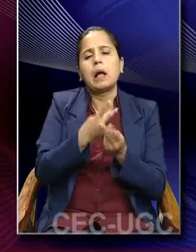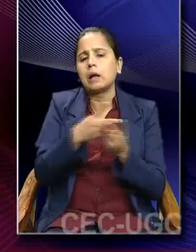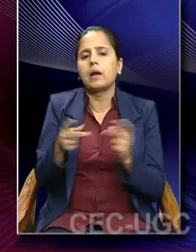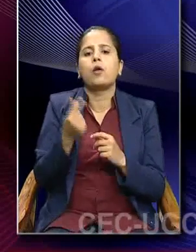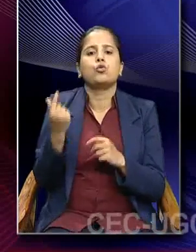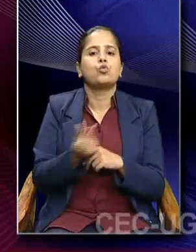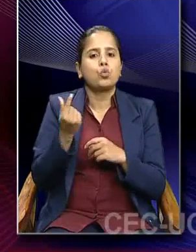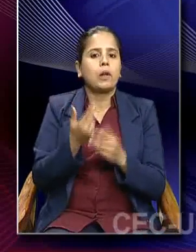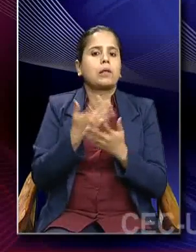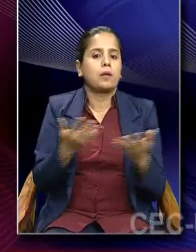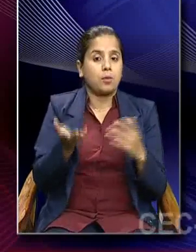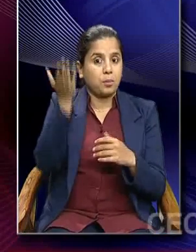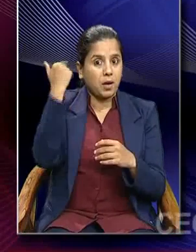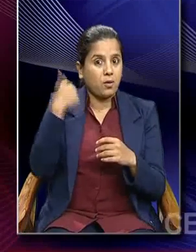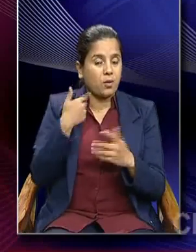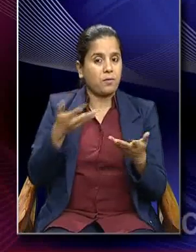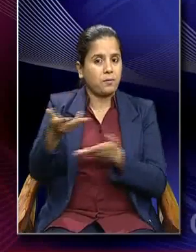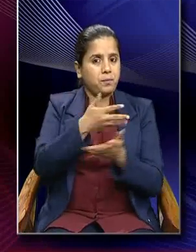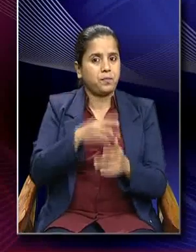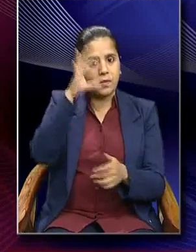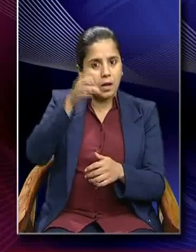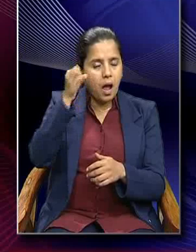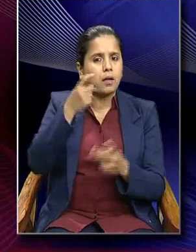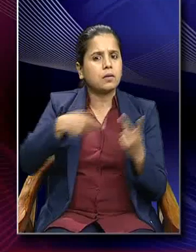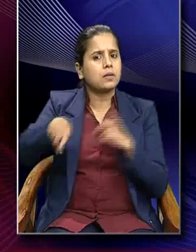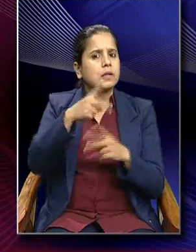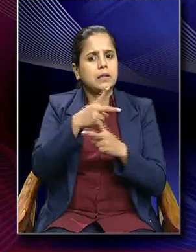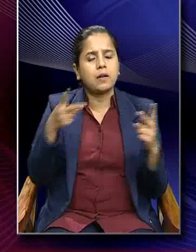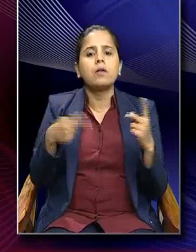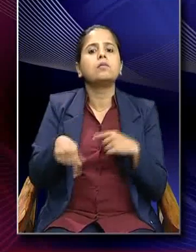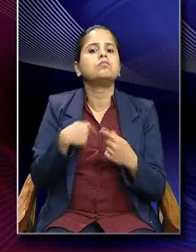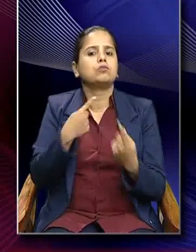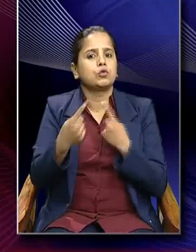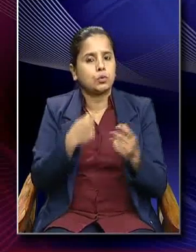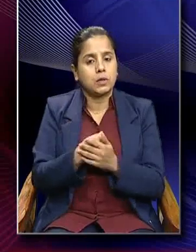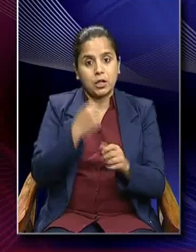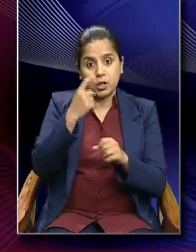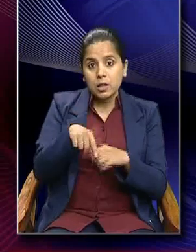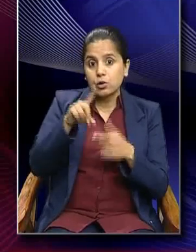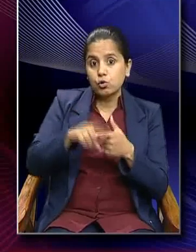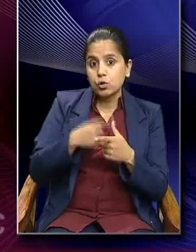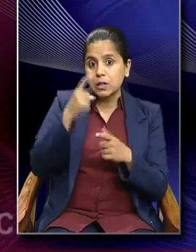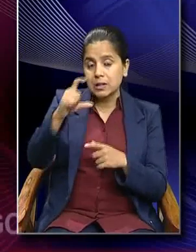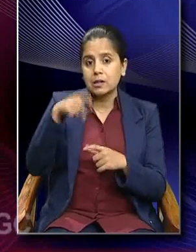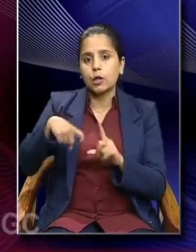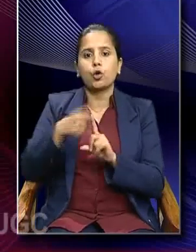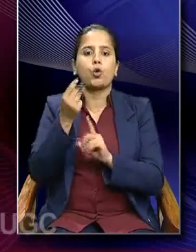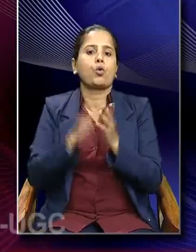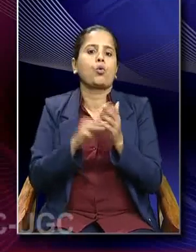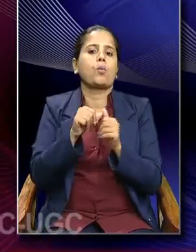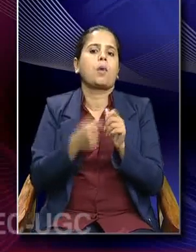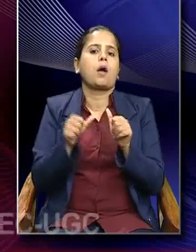last series discussed about Gandhian notion of minimum consumption and J.C. Kumarappa's non-violent